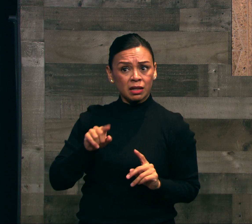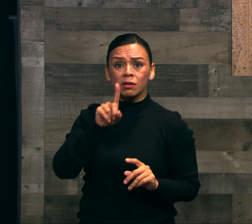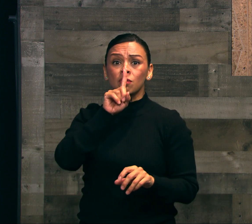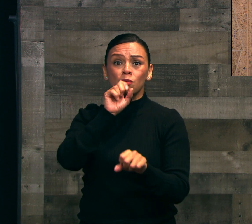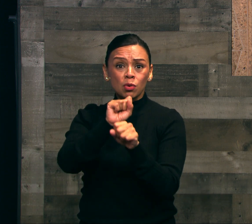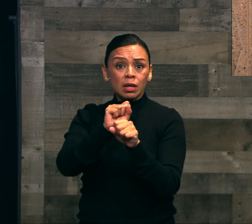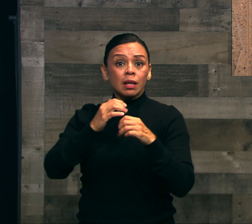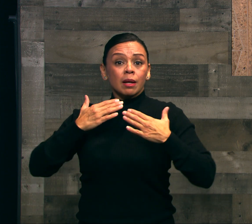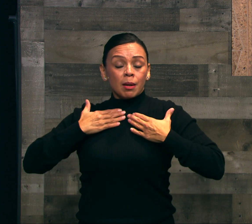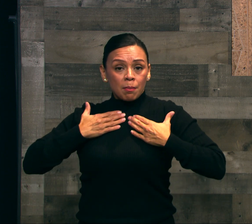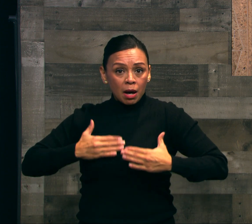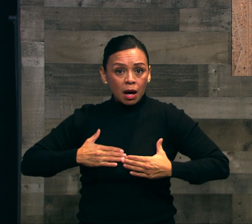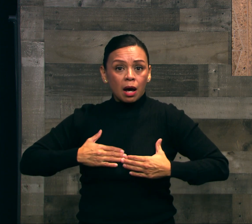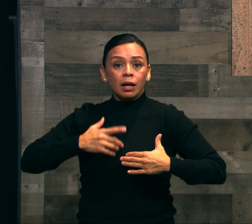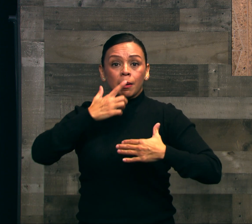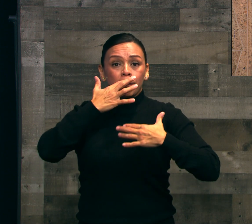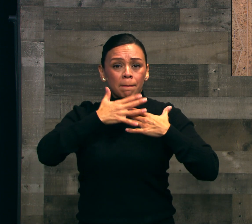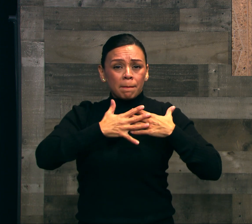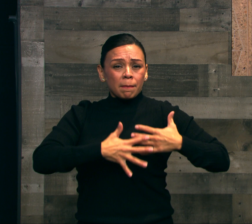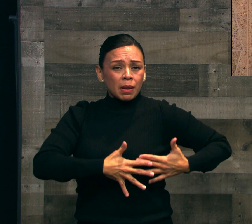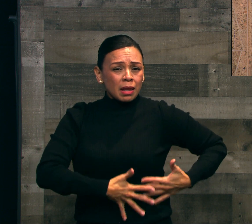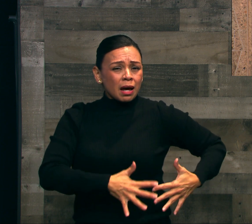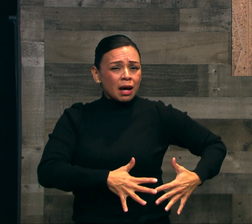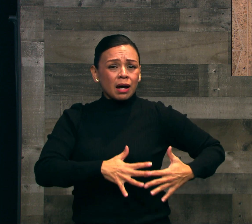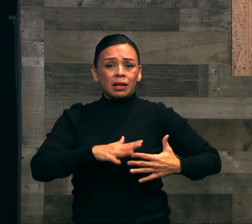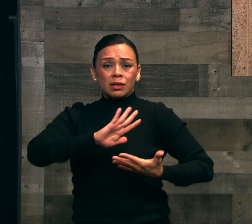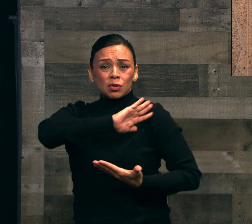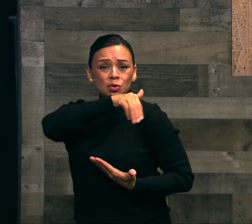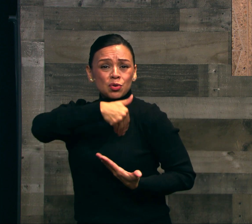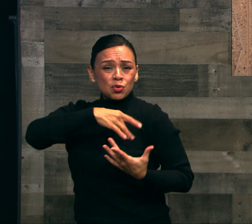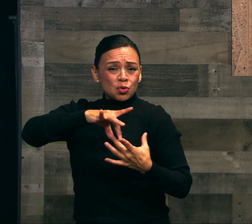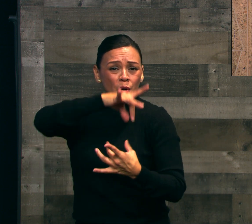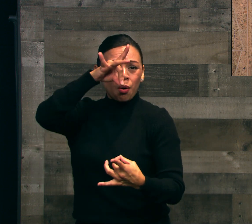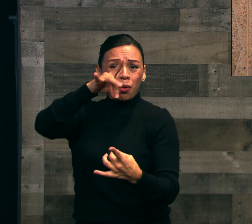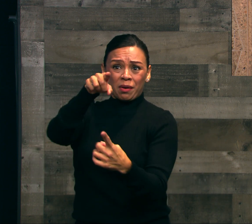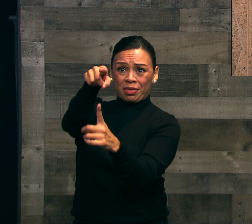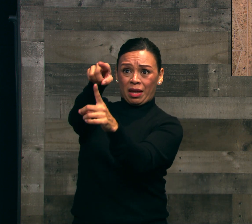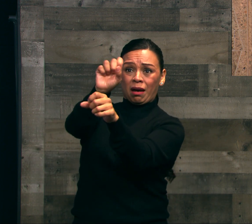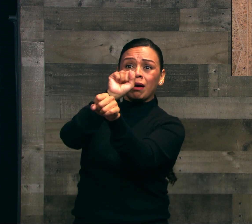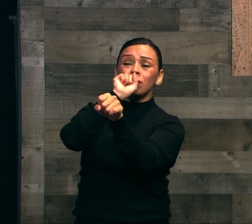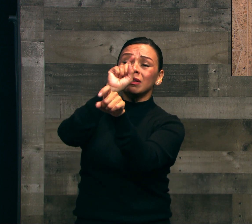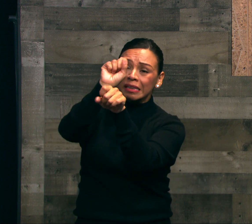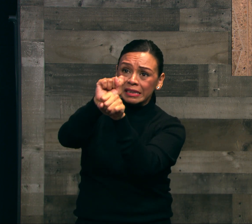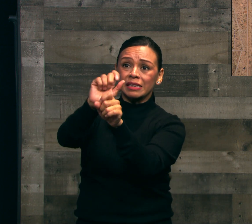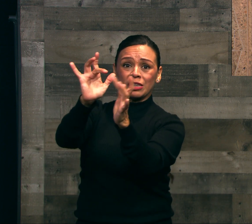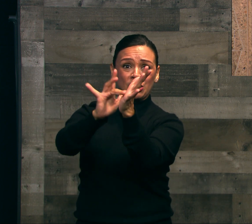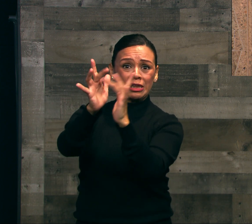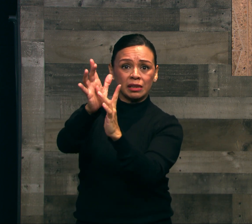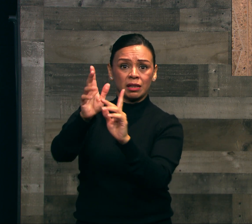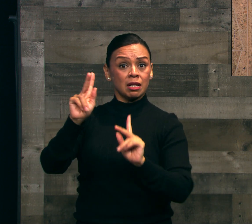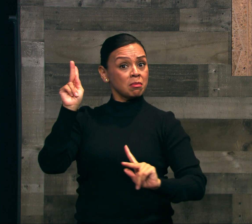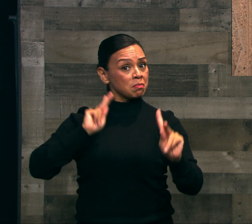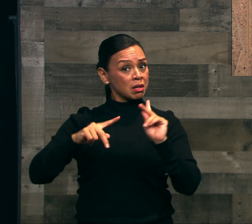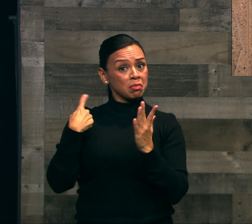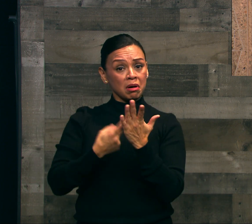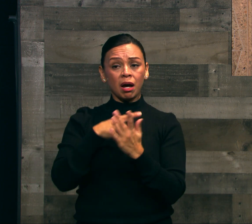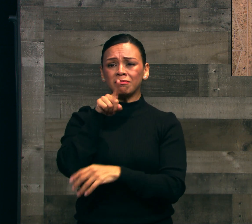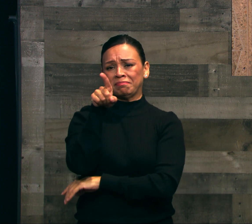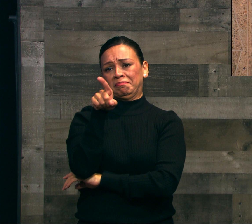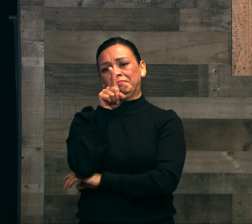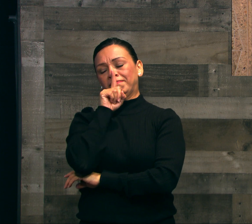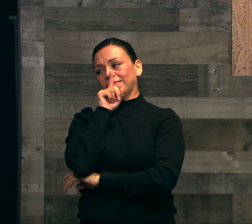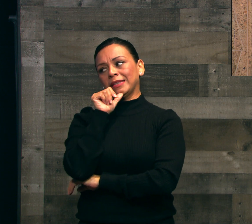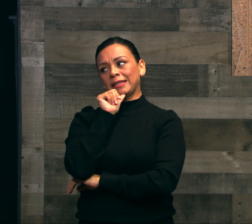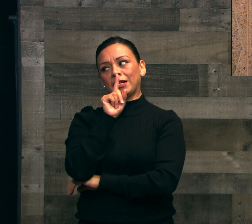presence, body, soul, blood, and divinity of Jesus the Christ. And so to